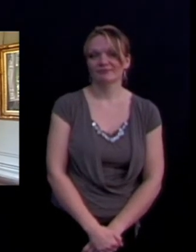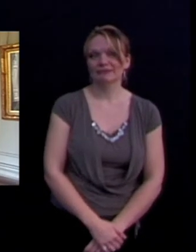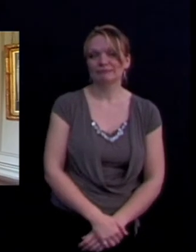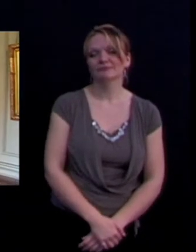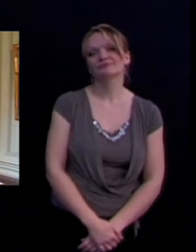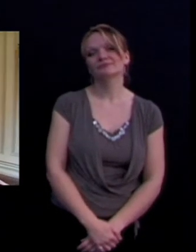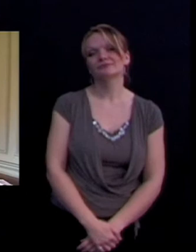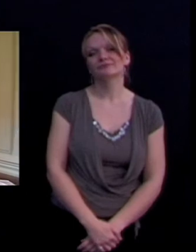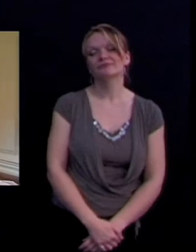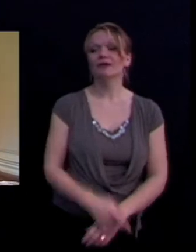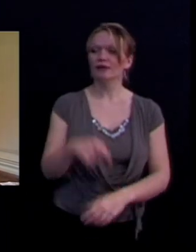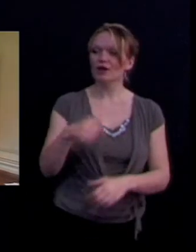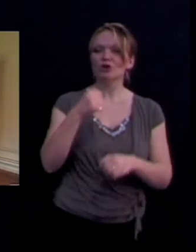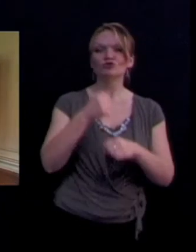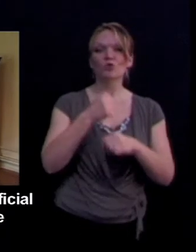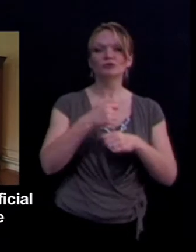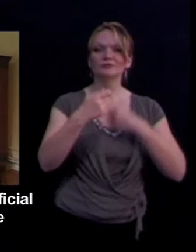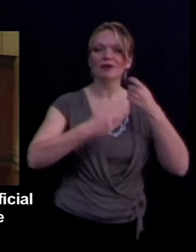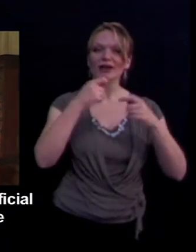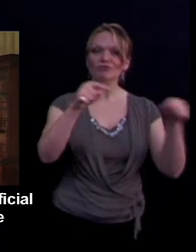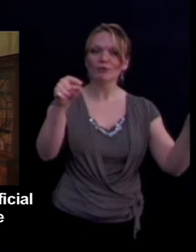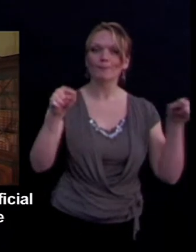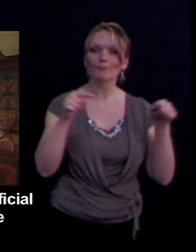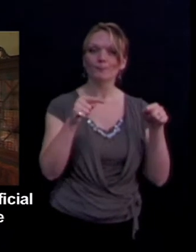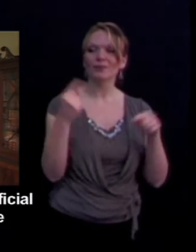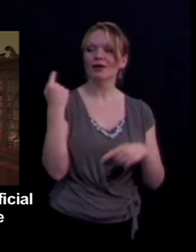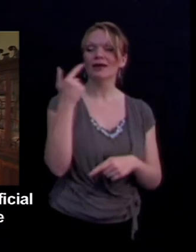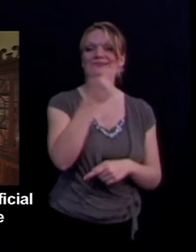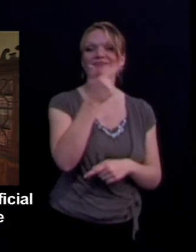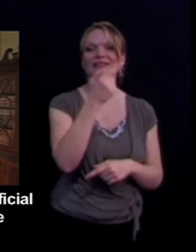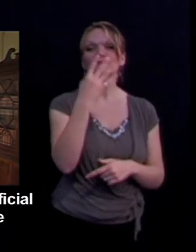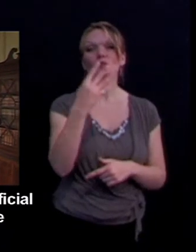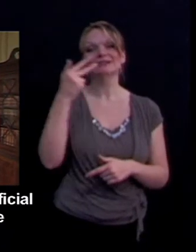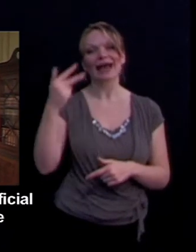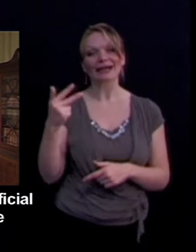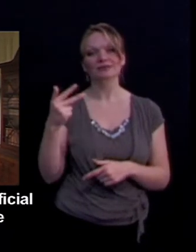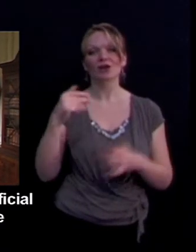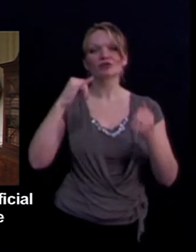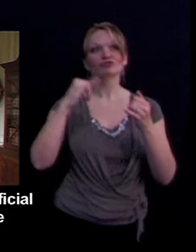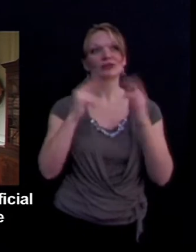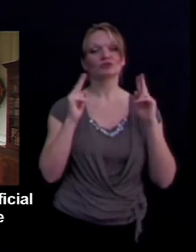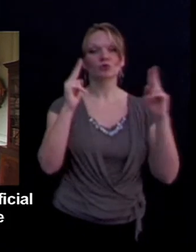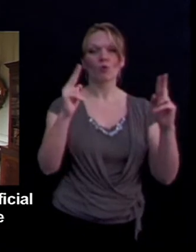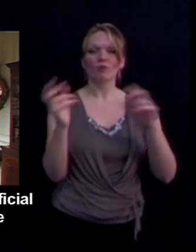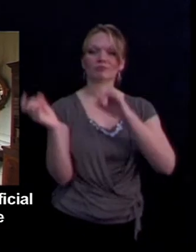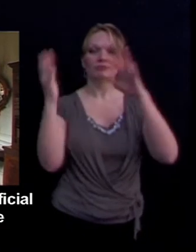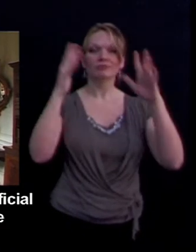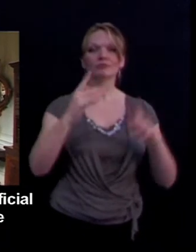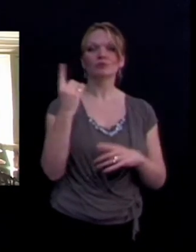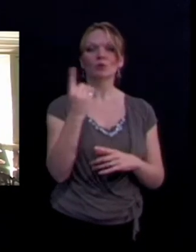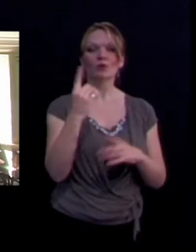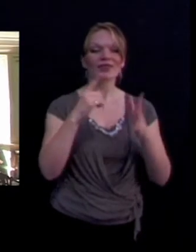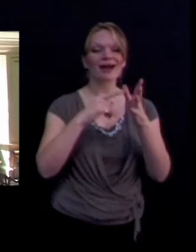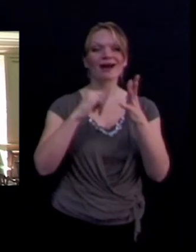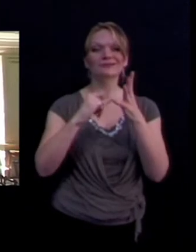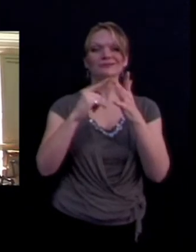The Georgian dining room. In 1748, Strangers' Hall became the official lodging for the assize court judge, and